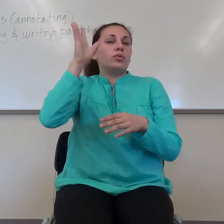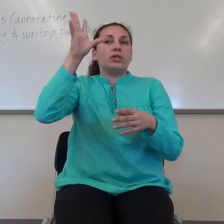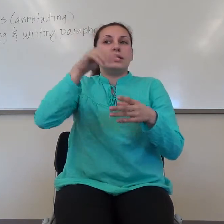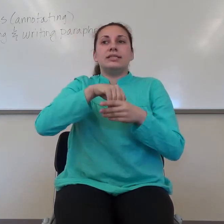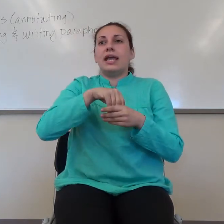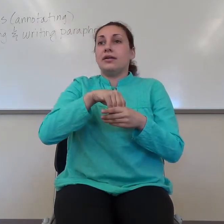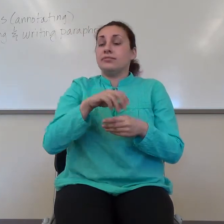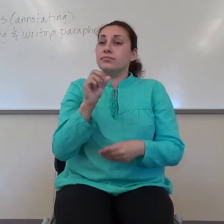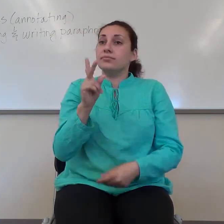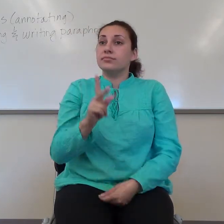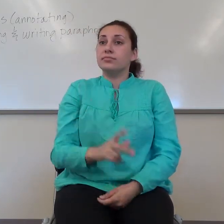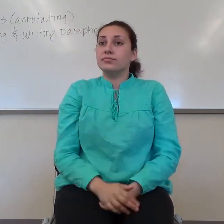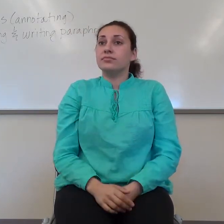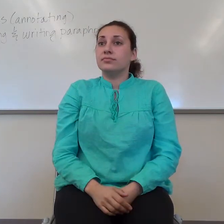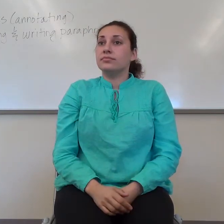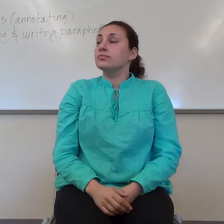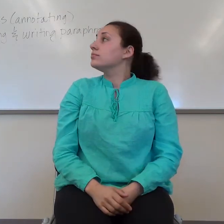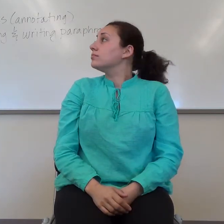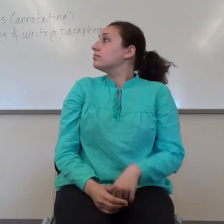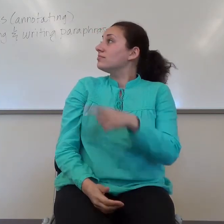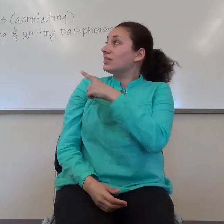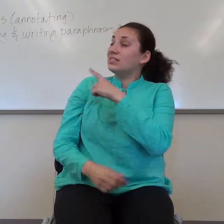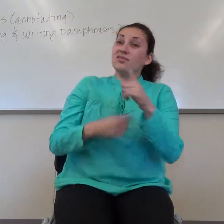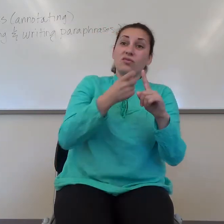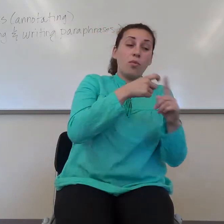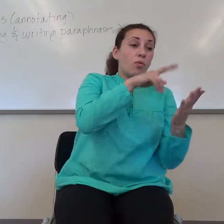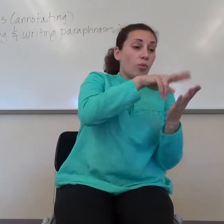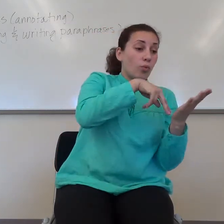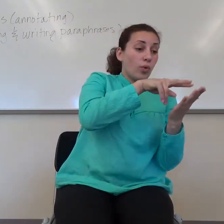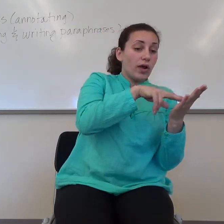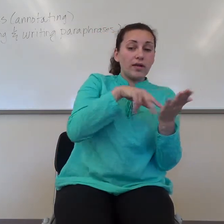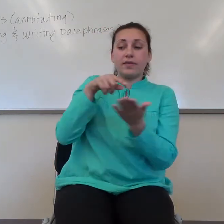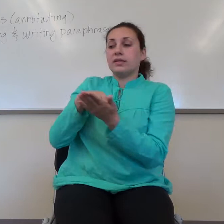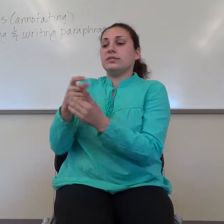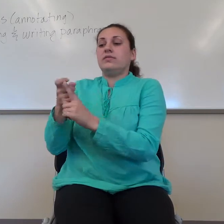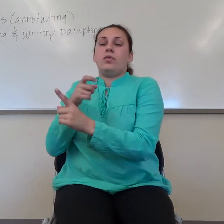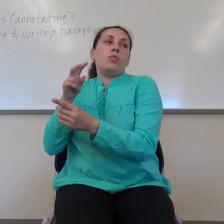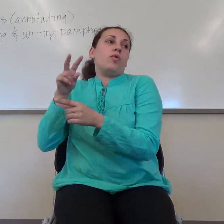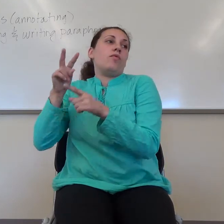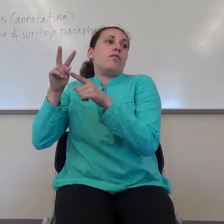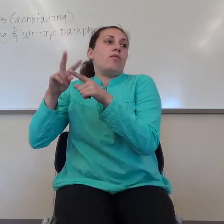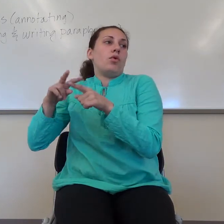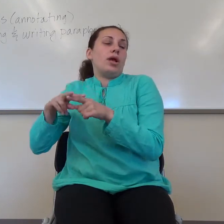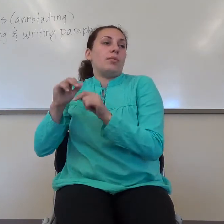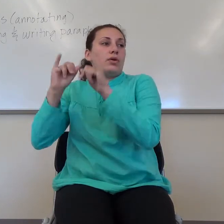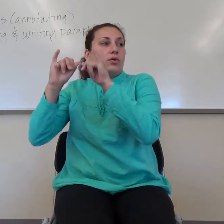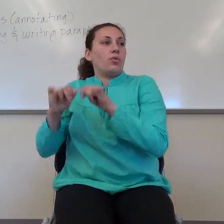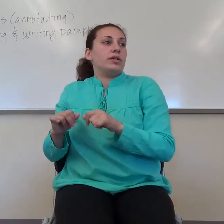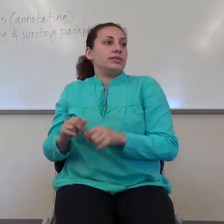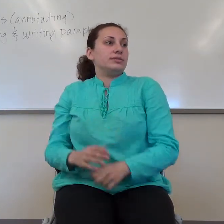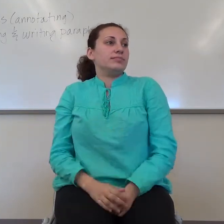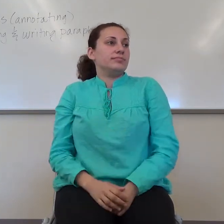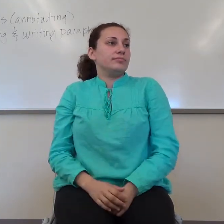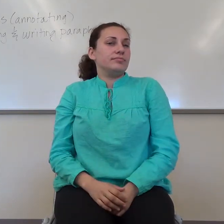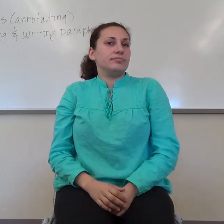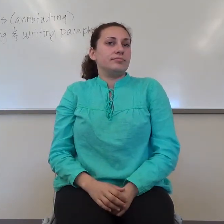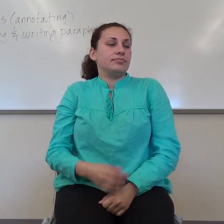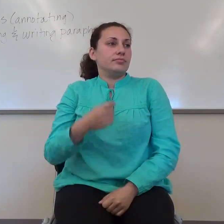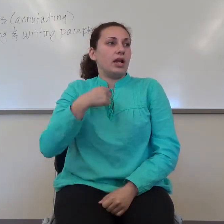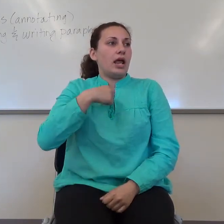Okay? So these were from readings, this is from a vocabulary quiz. Okay? And I made little notes here.